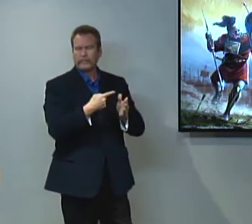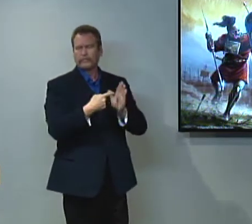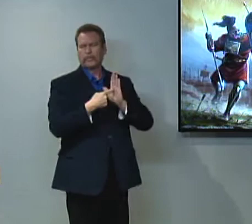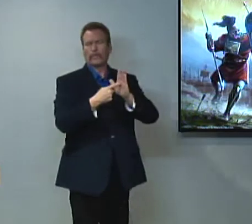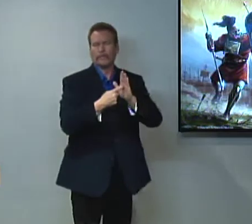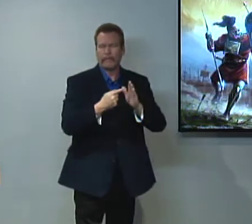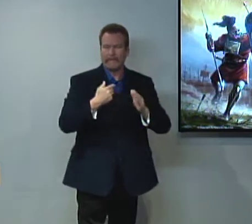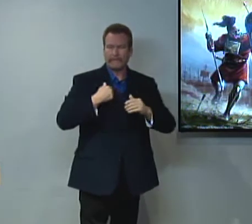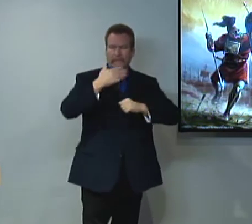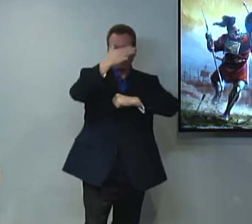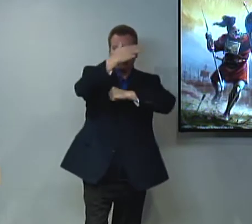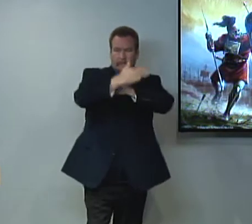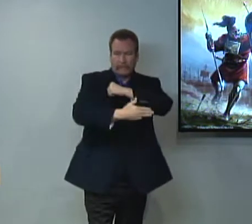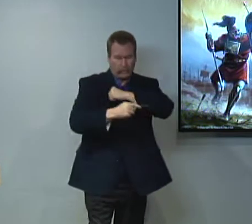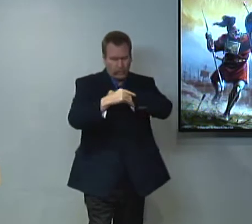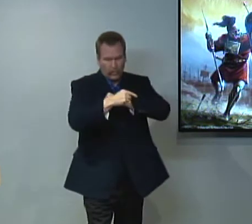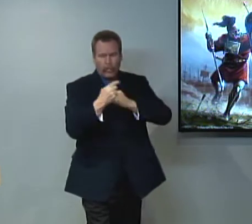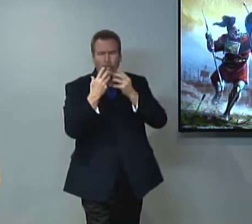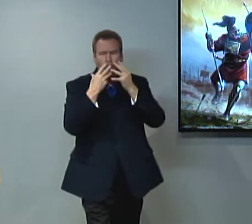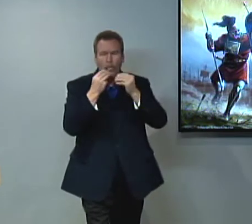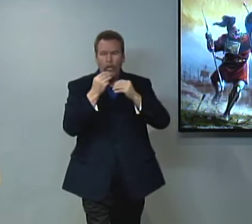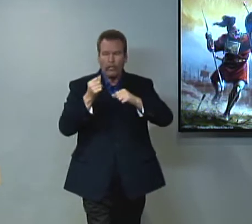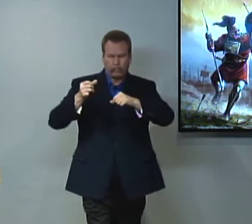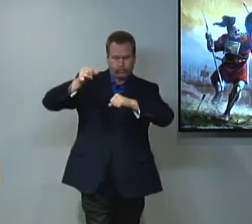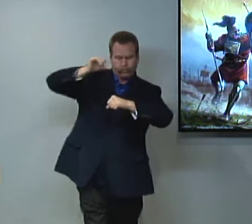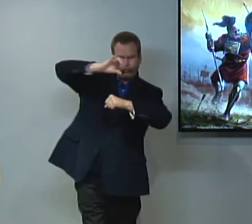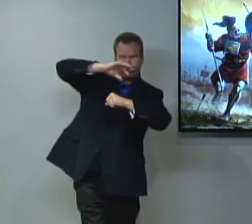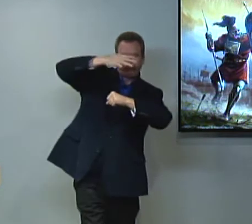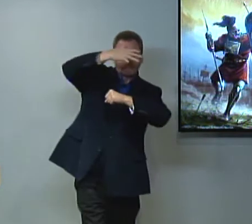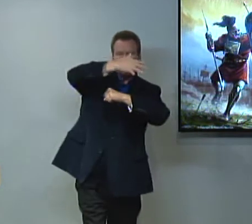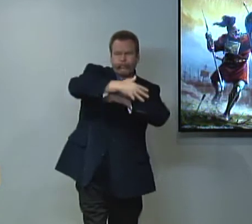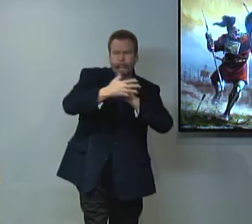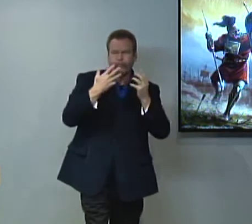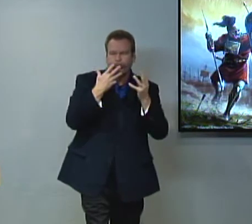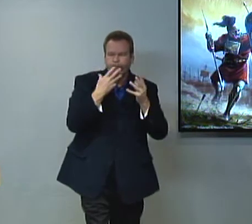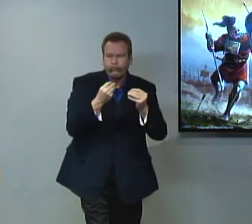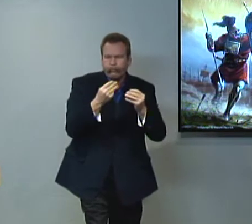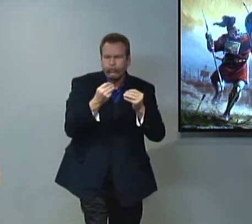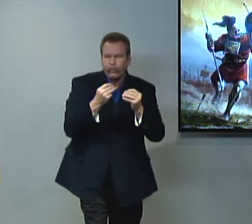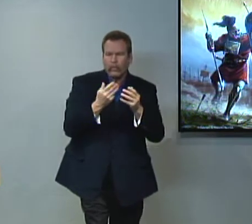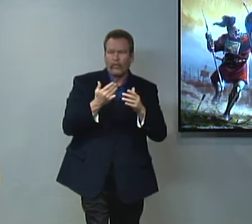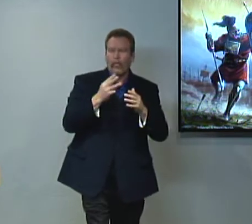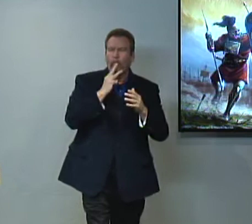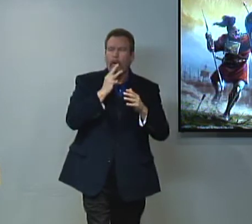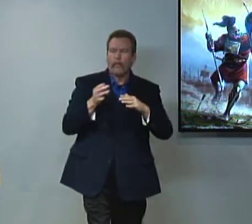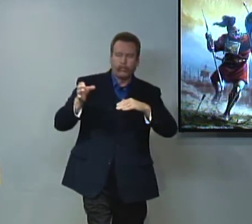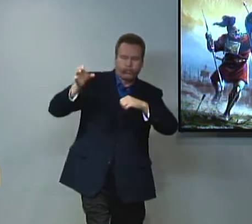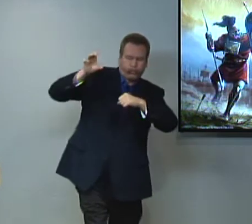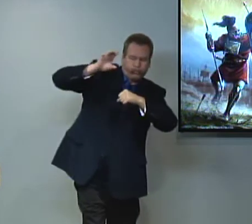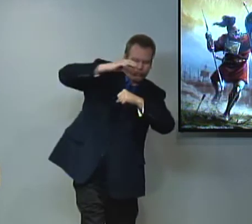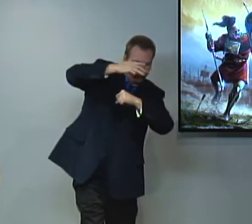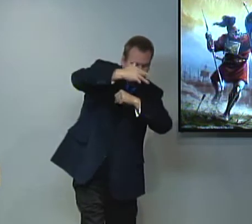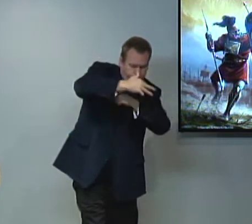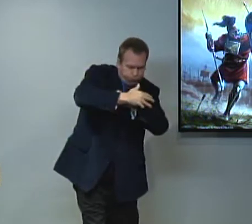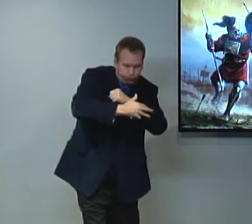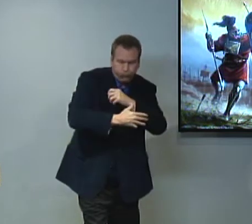kind of means to put out a fire or whatever. So when you remember, when you think that the soldiers would wet down their